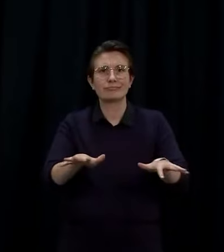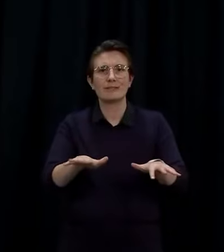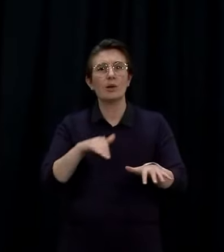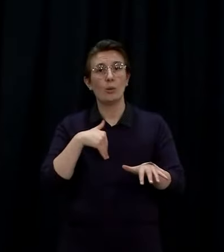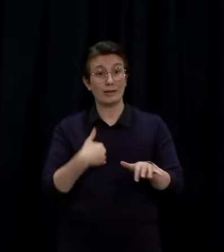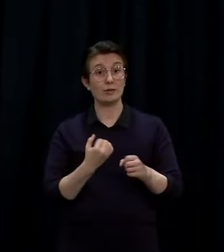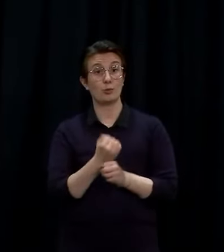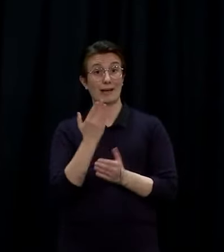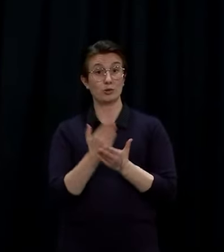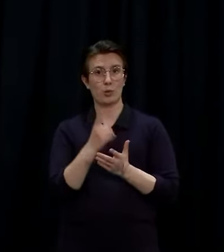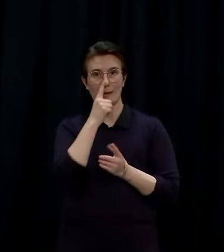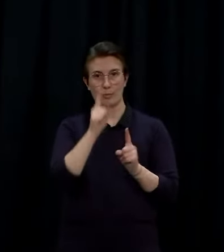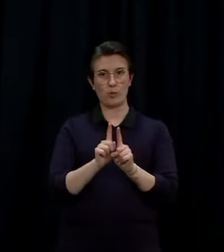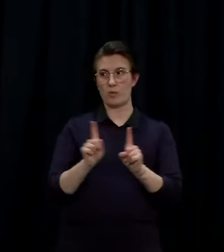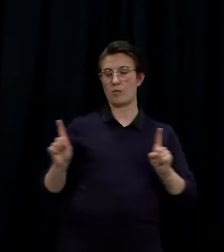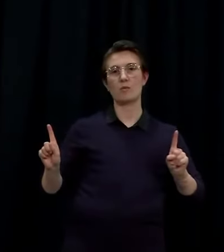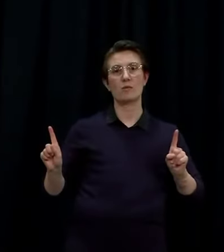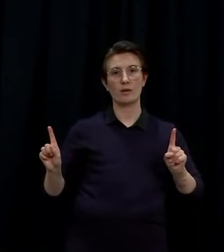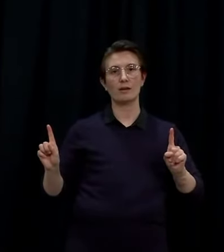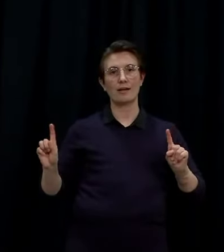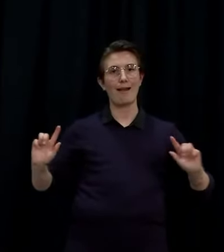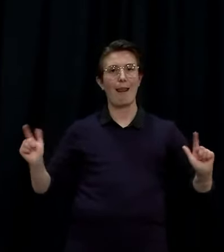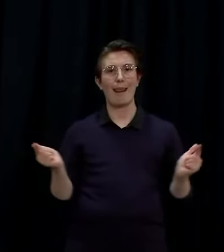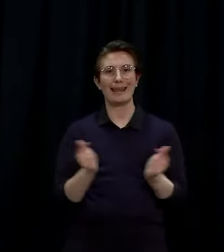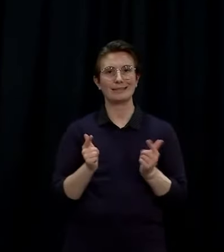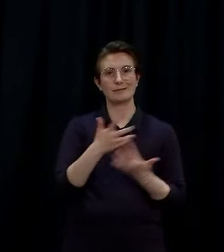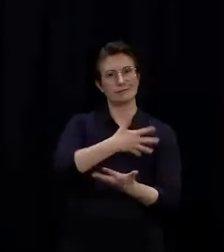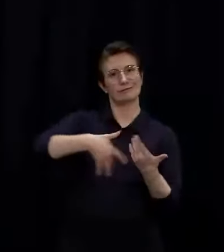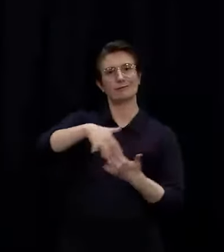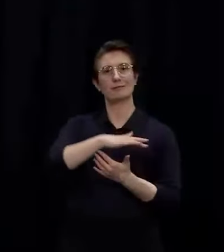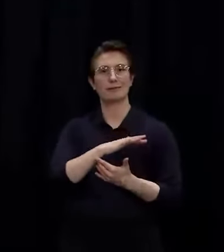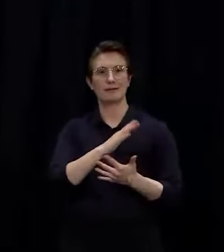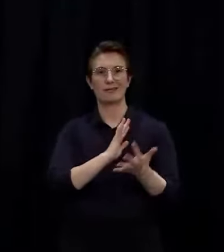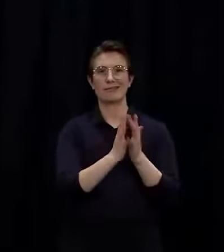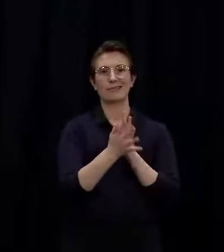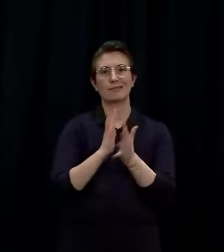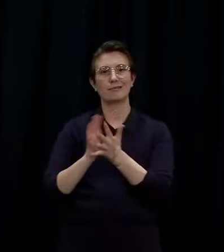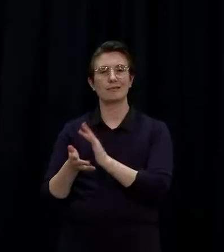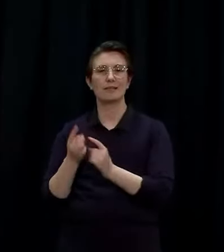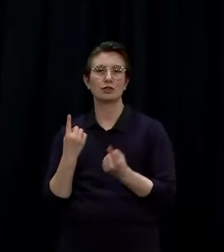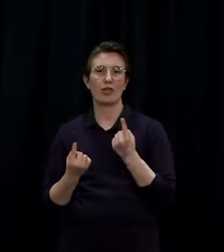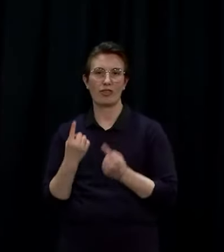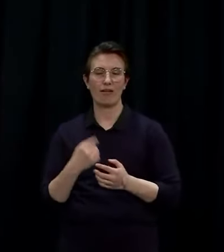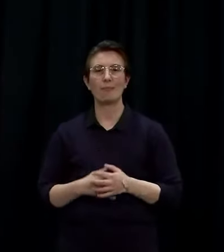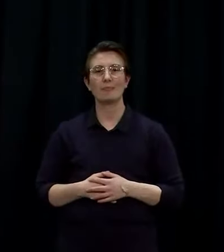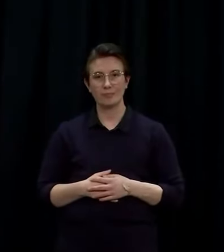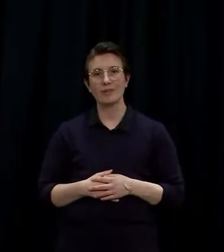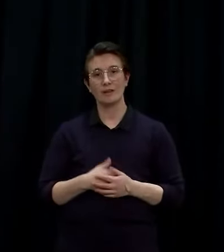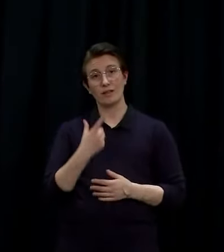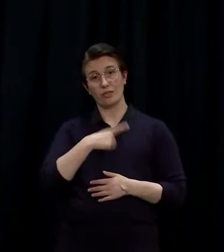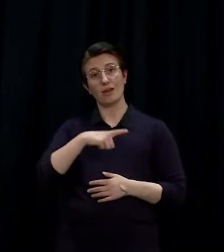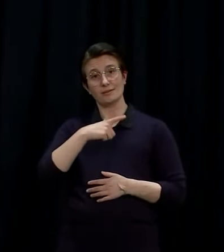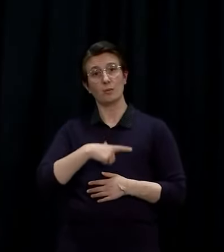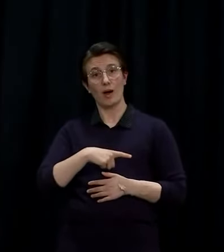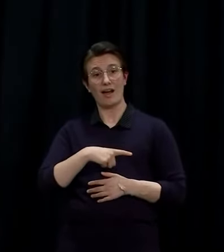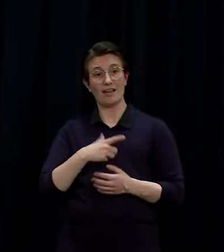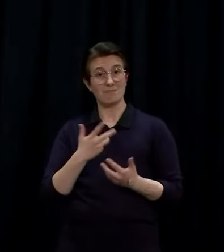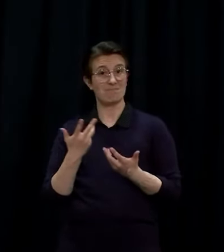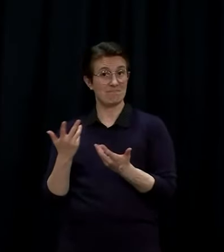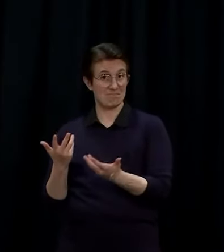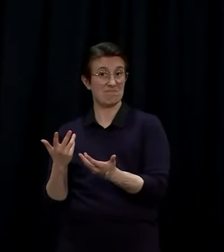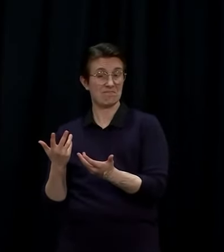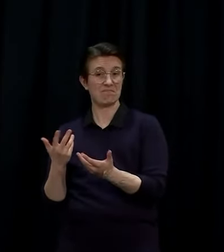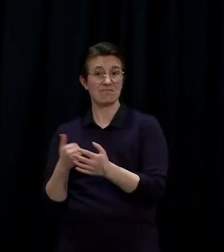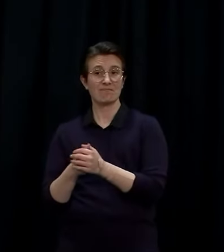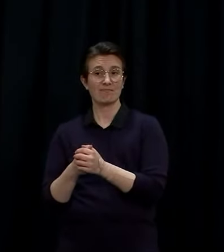outbreak is so important, which is why we're trying to give an indication of our early thinking, and that ultimately for the heart of where this outbreak